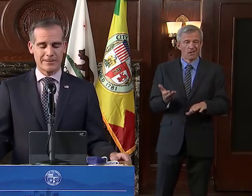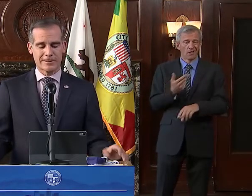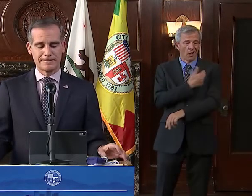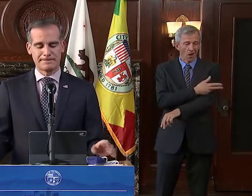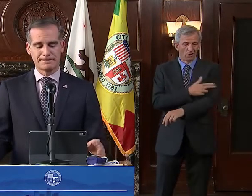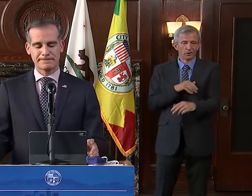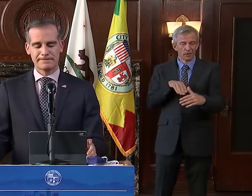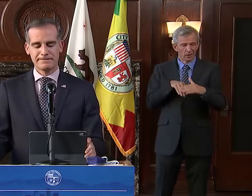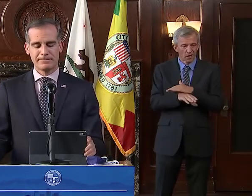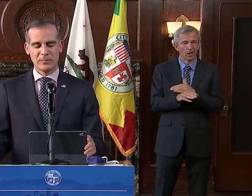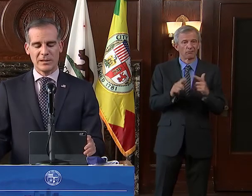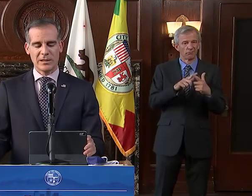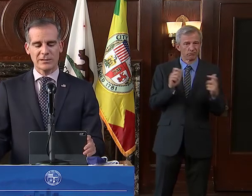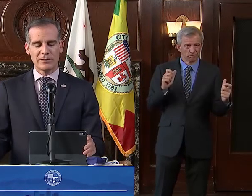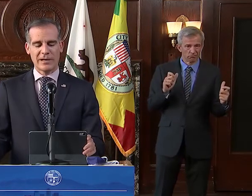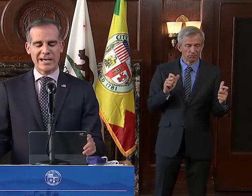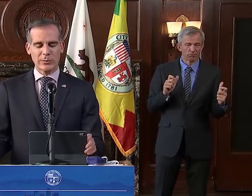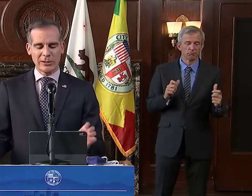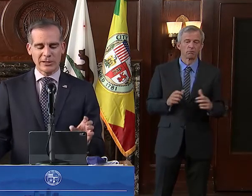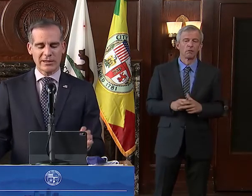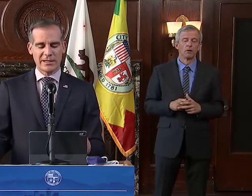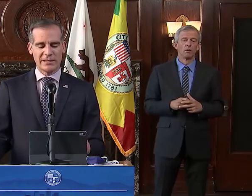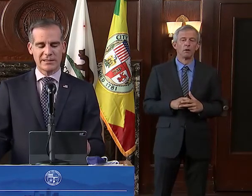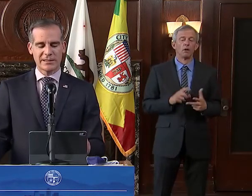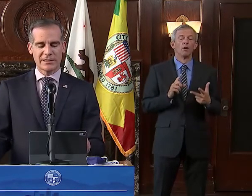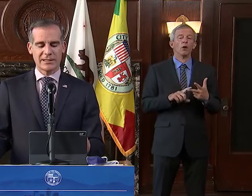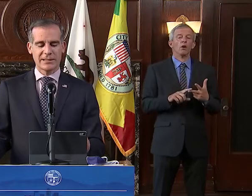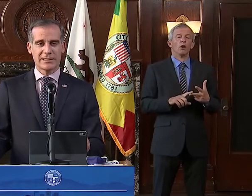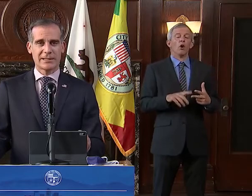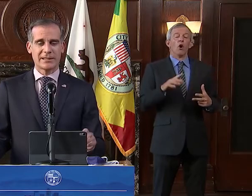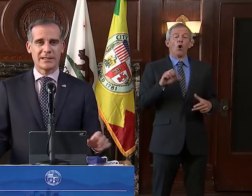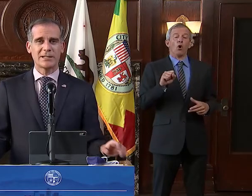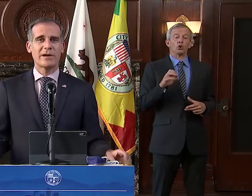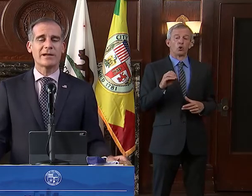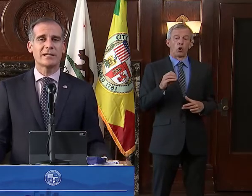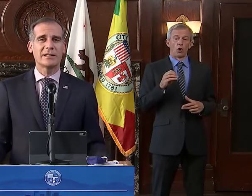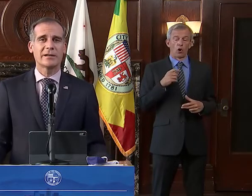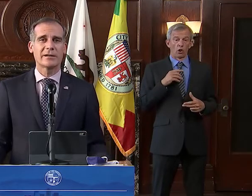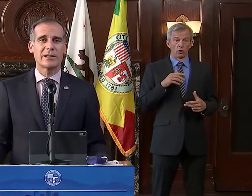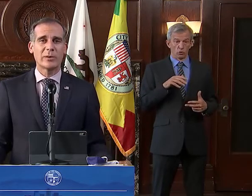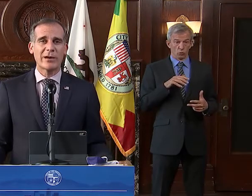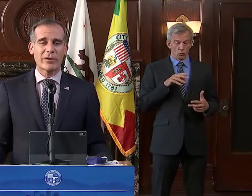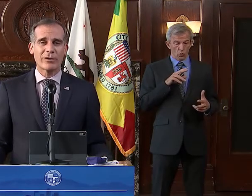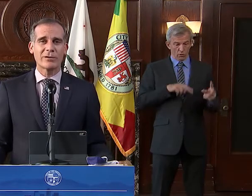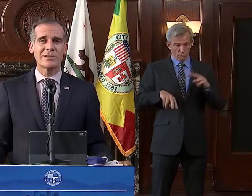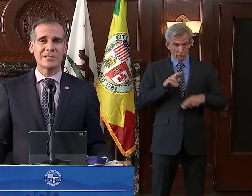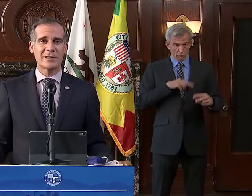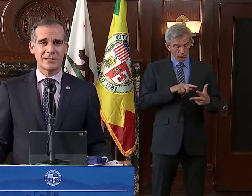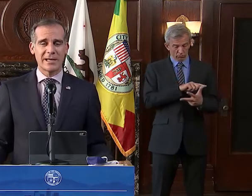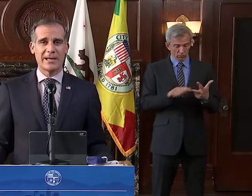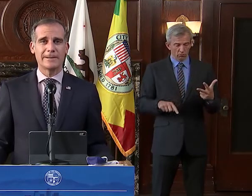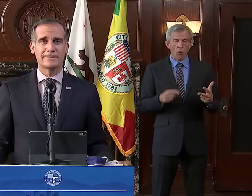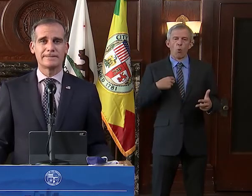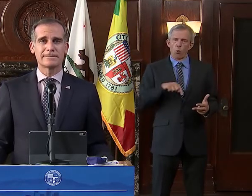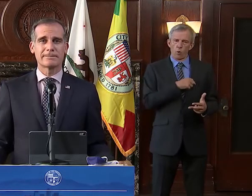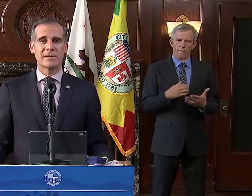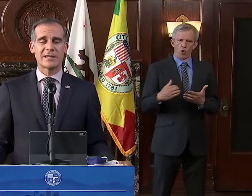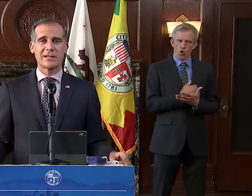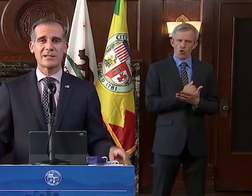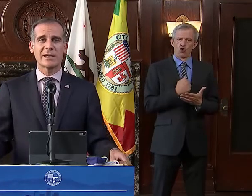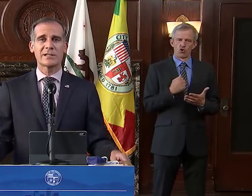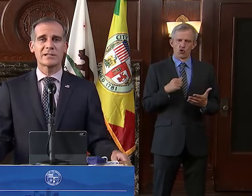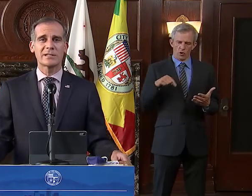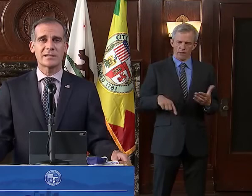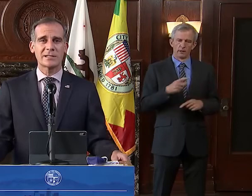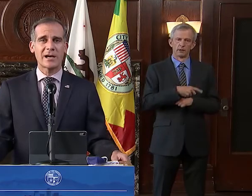everything else. So as we look at these, it is very clear that we have earned this day, and